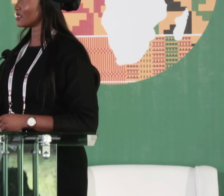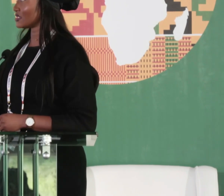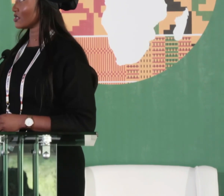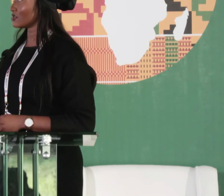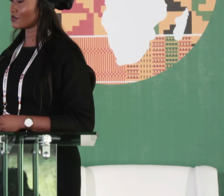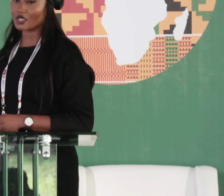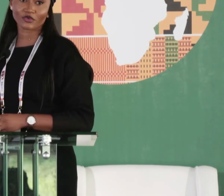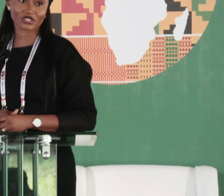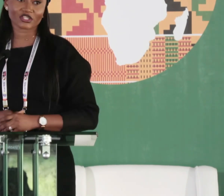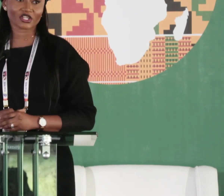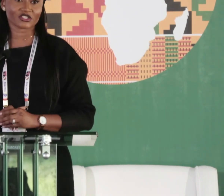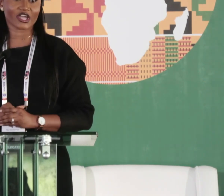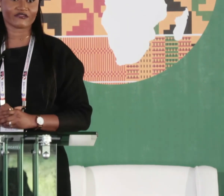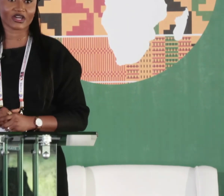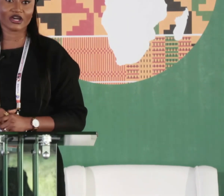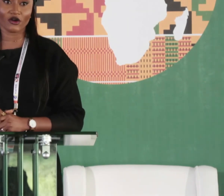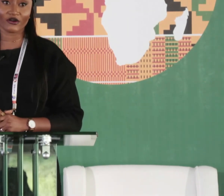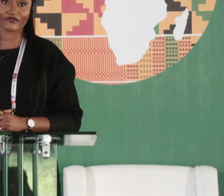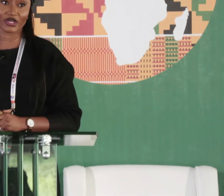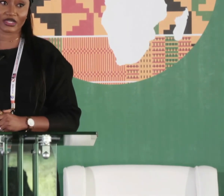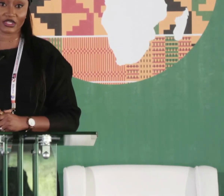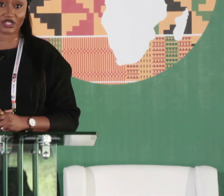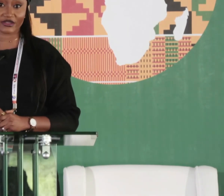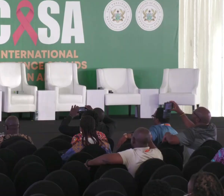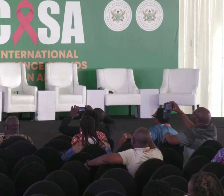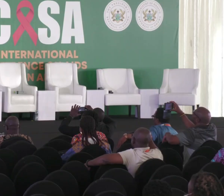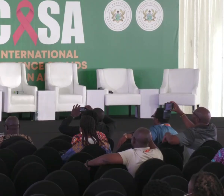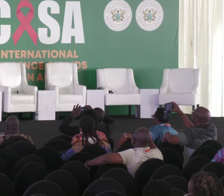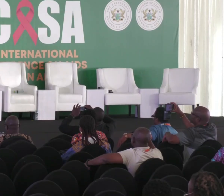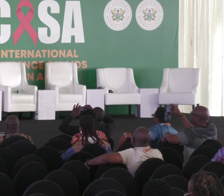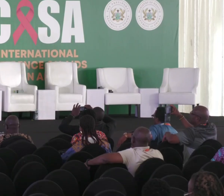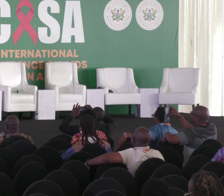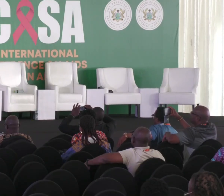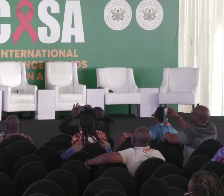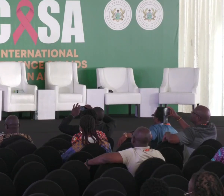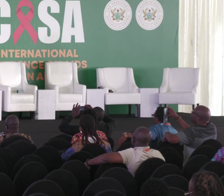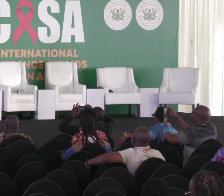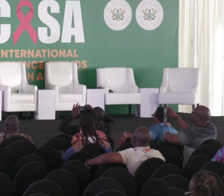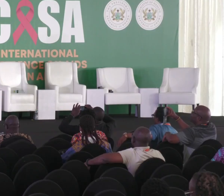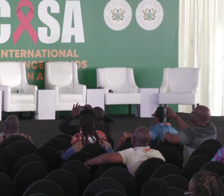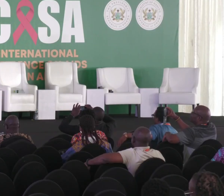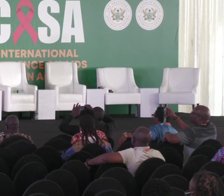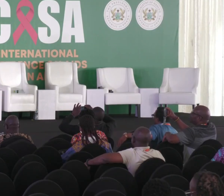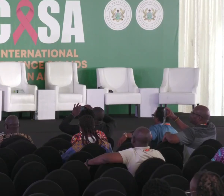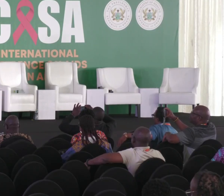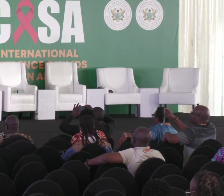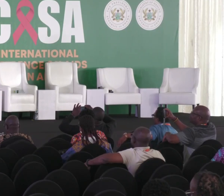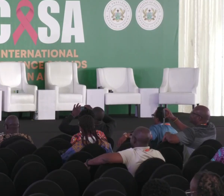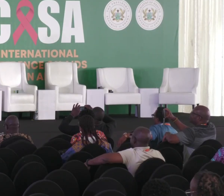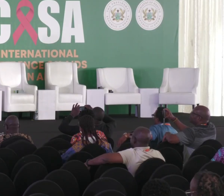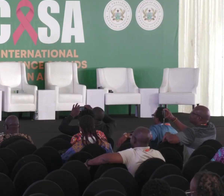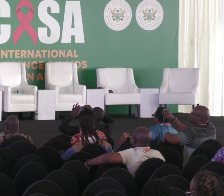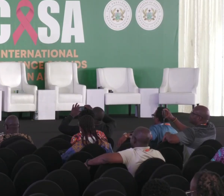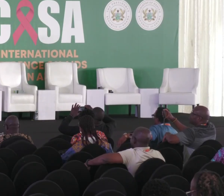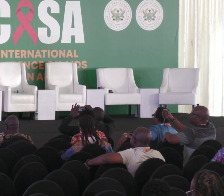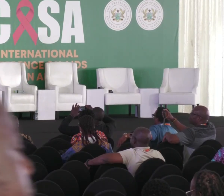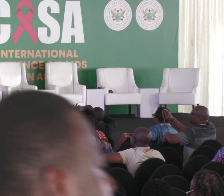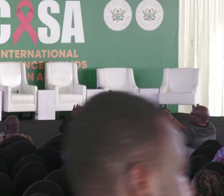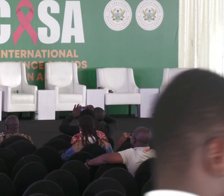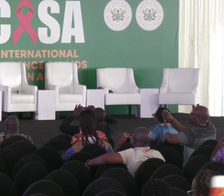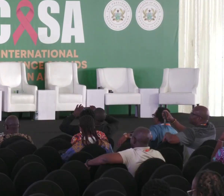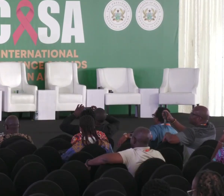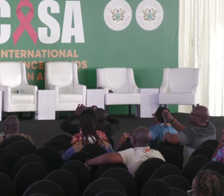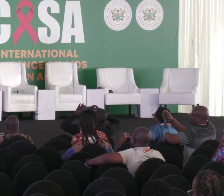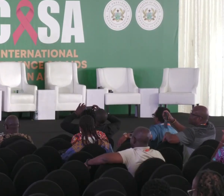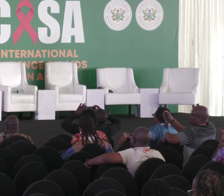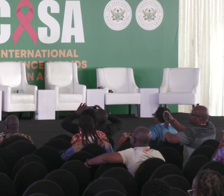been seen to be a potential driver of HIV infection in sub-Sahara. UNICEF estimates that 1 in